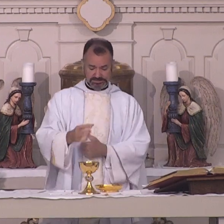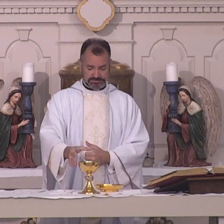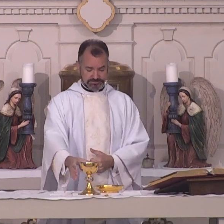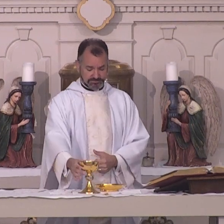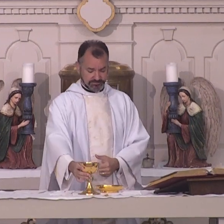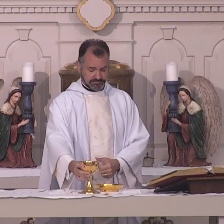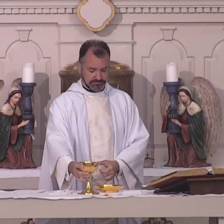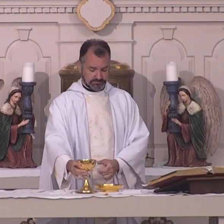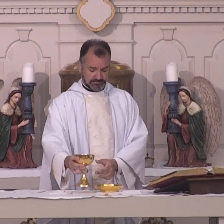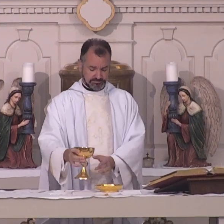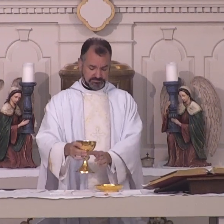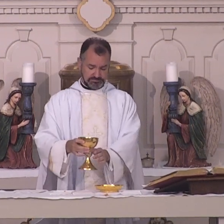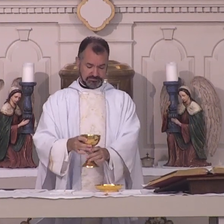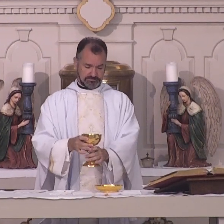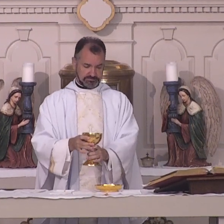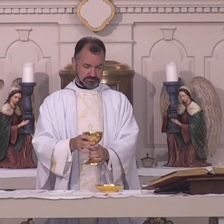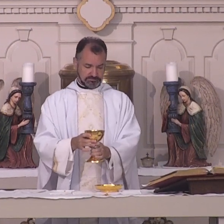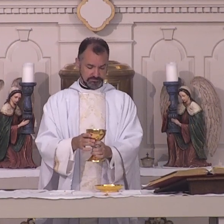saying,